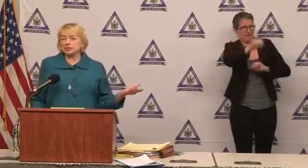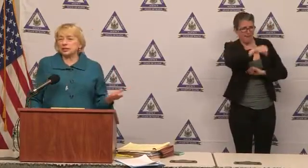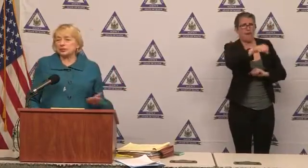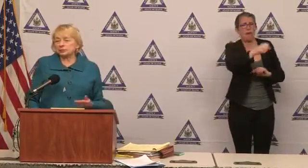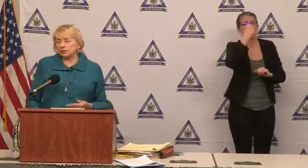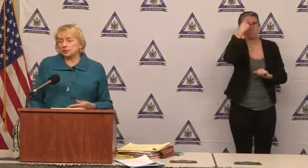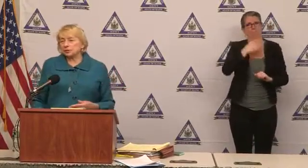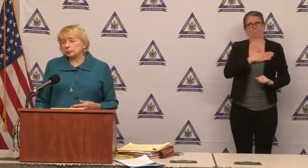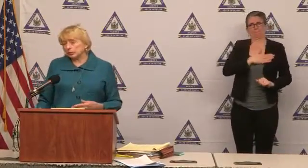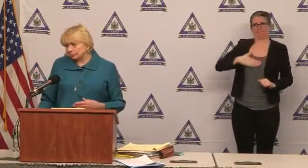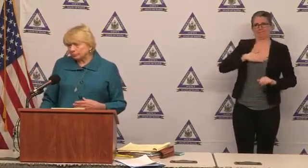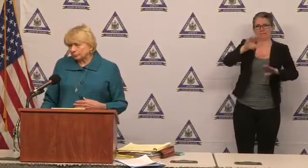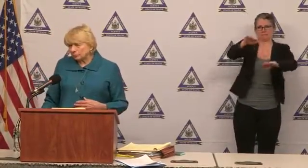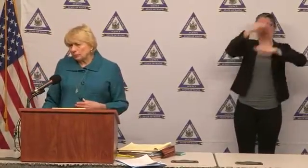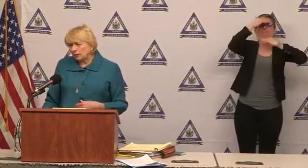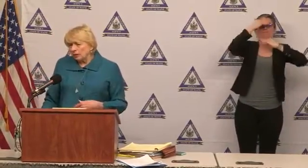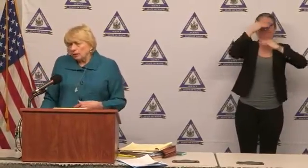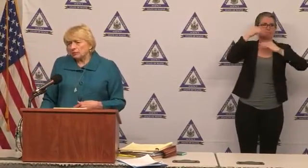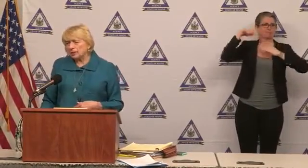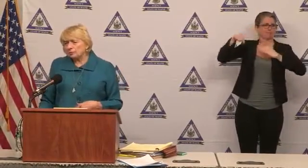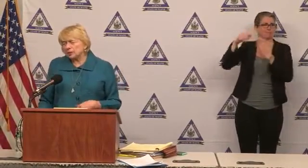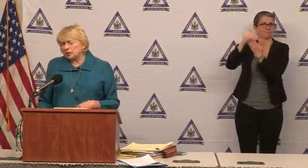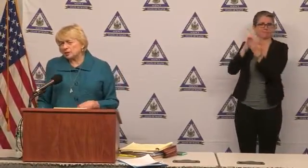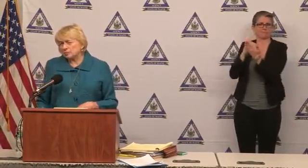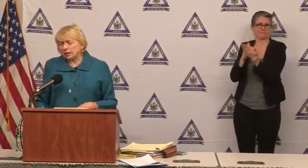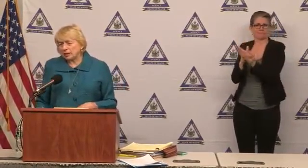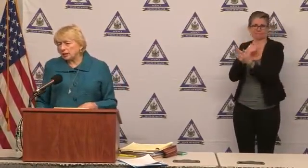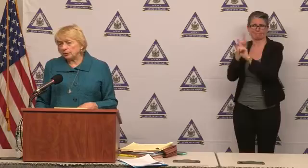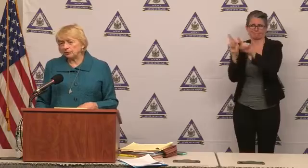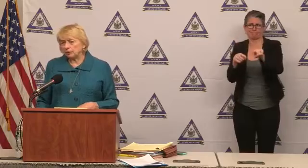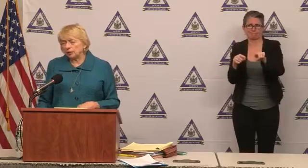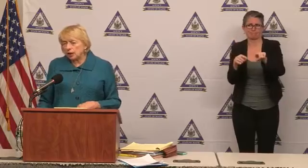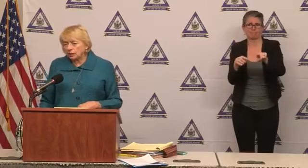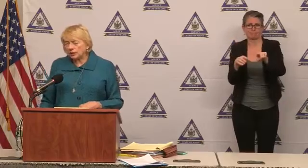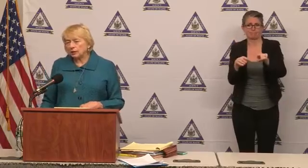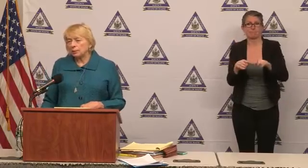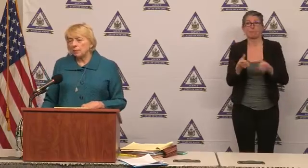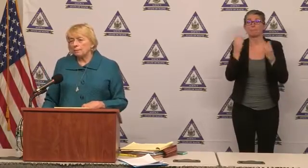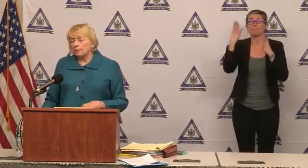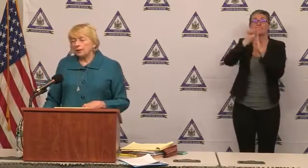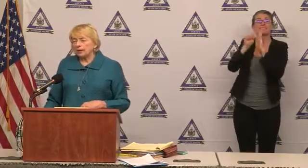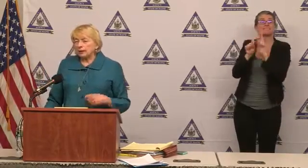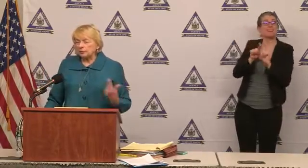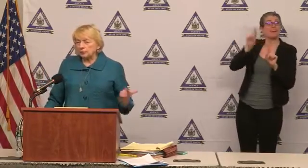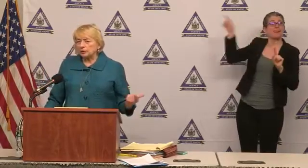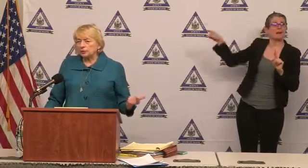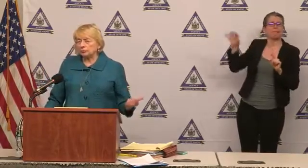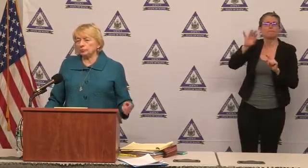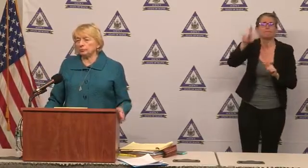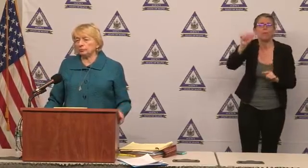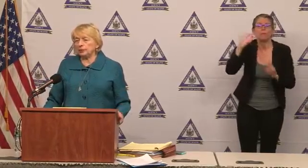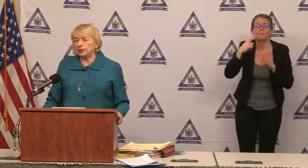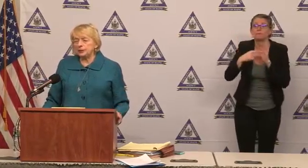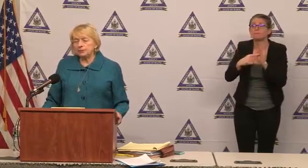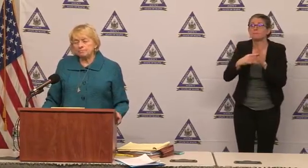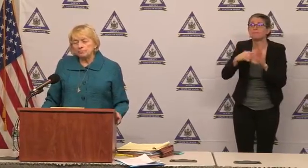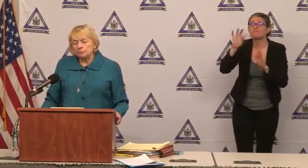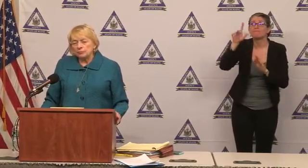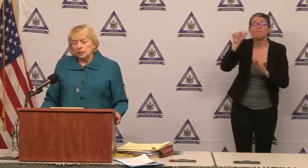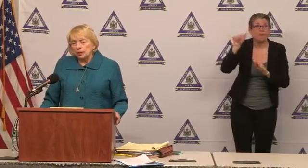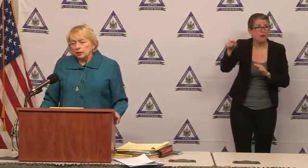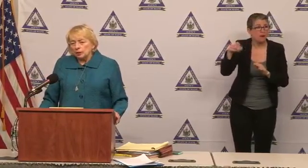other states in particular about crowded beaches in Miami and Fort Lauderdale and California,